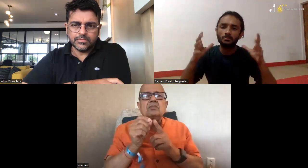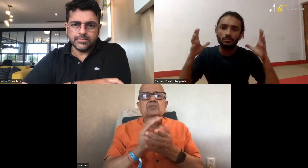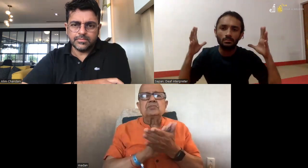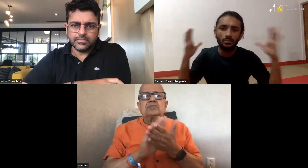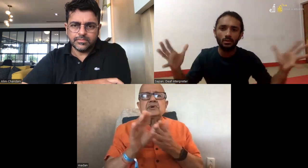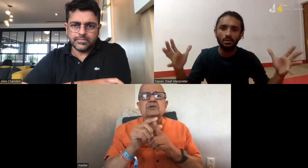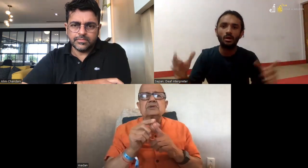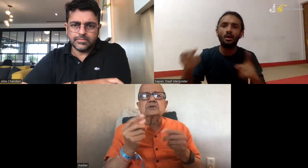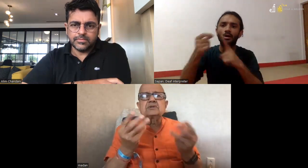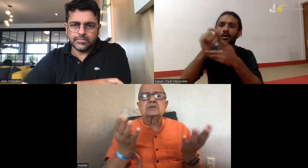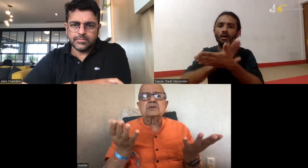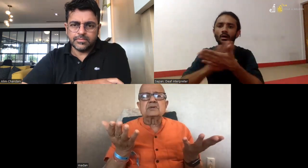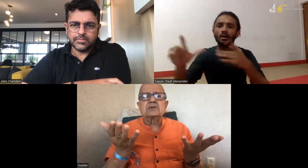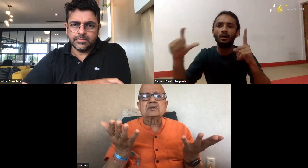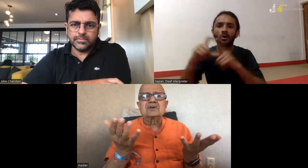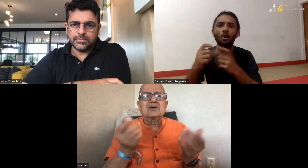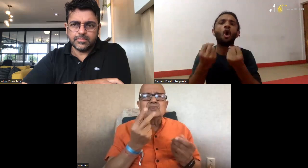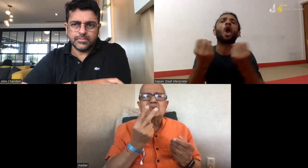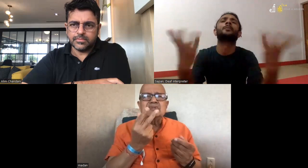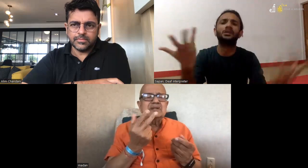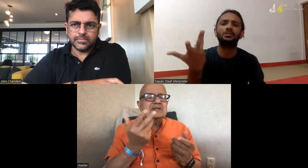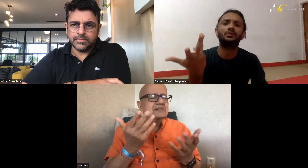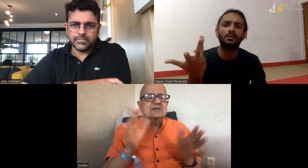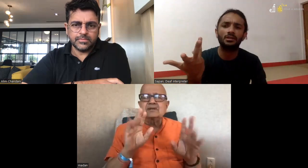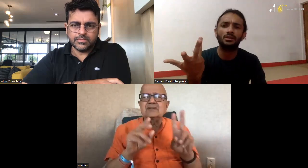feel that they will not be able to progress.